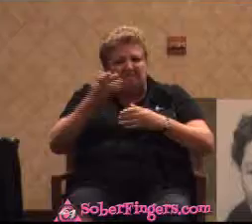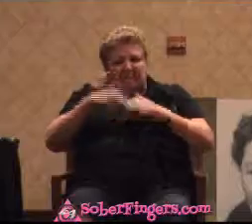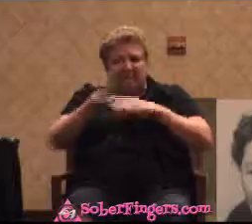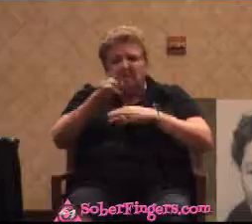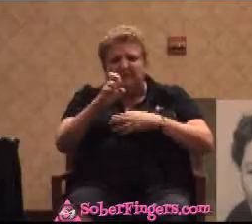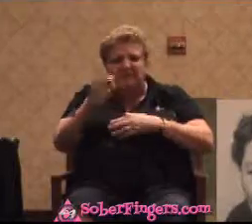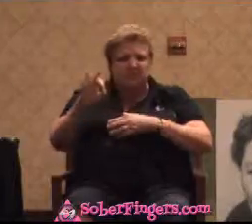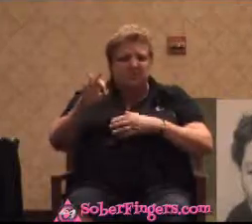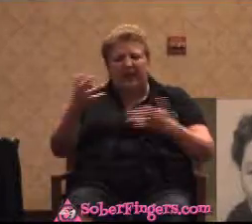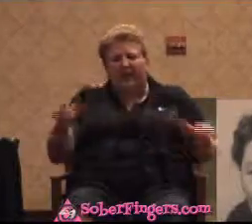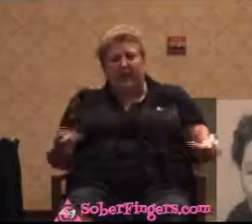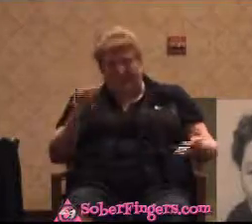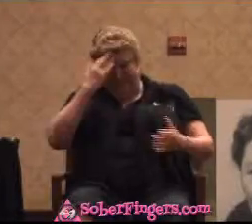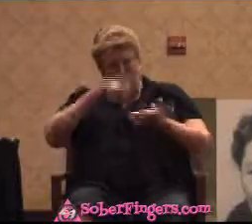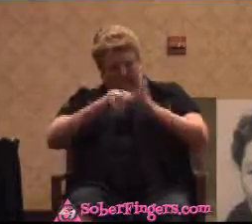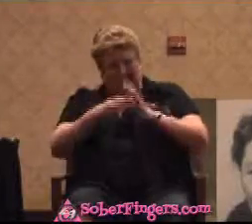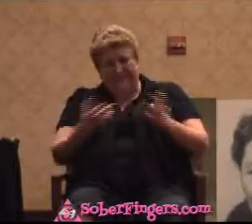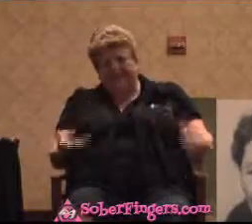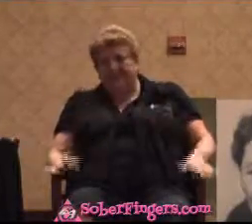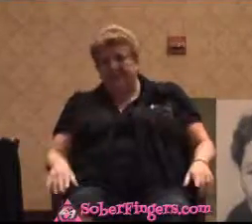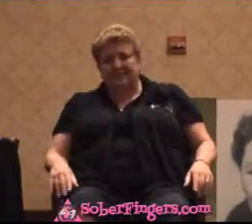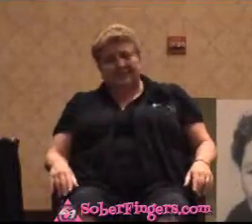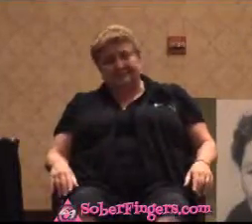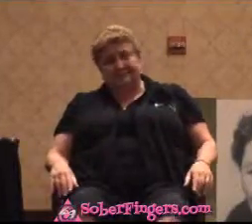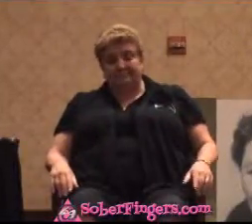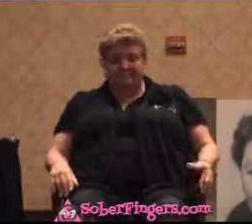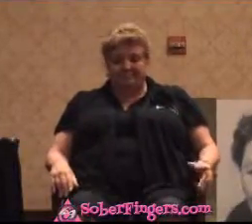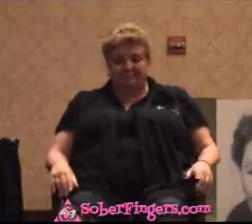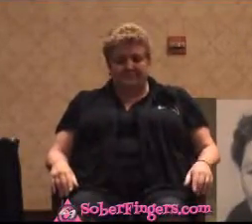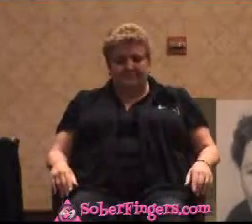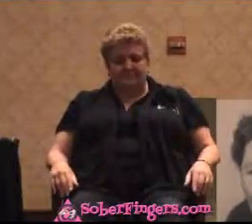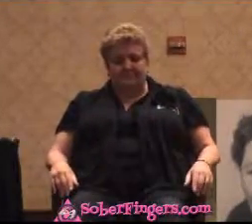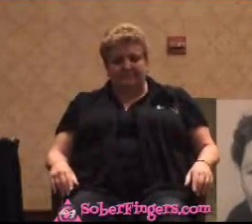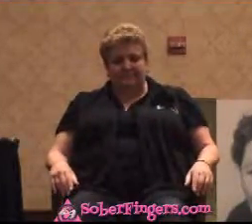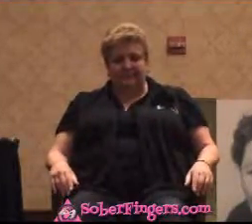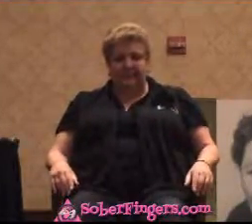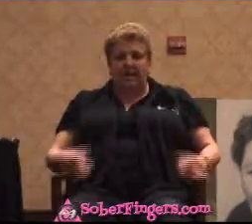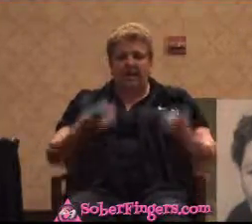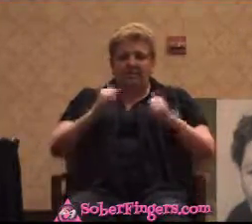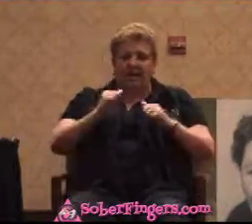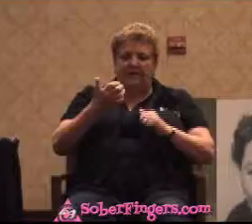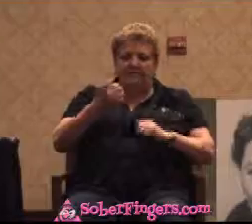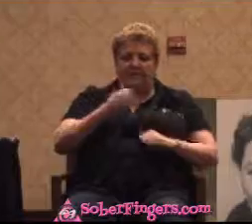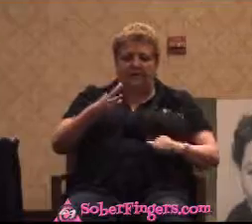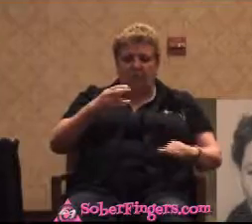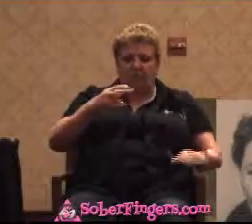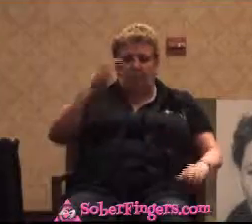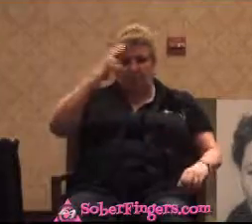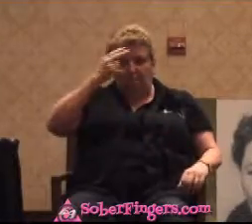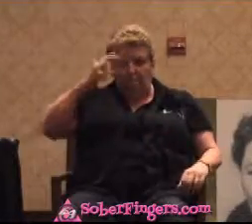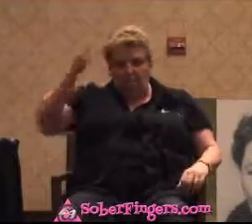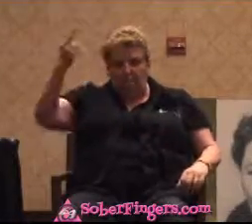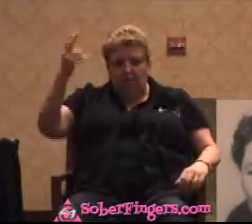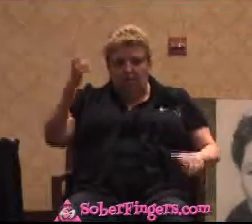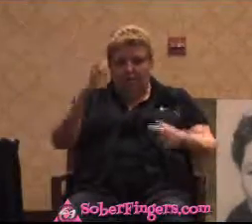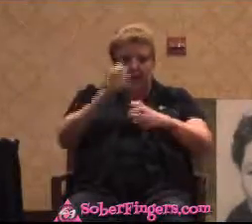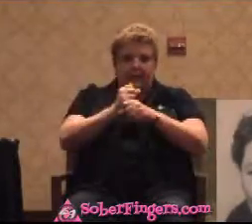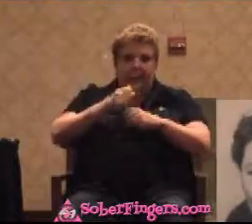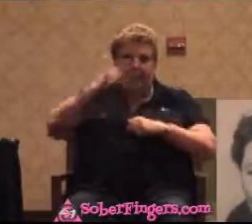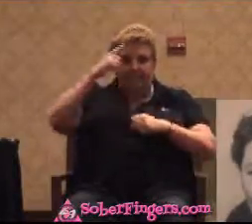You know what I mean? Didn't really like that. Did a couple of hallucinogens, and it got me a mental health diagnosis. So couldn't